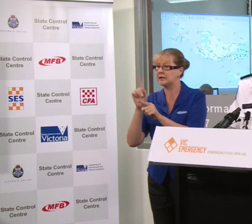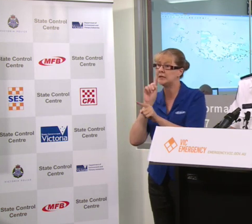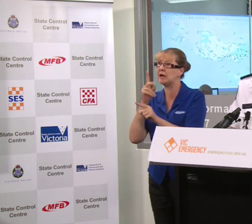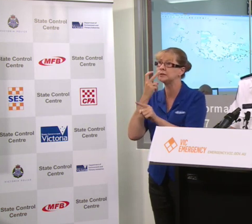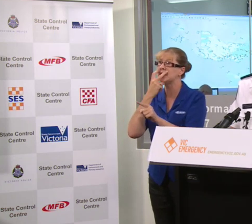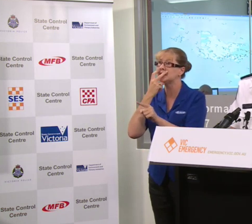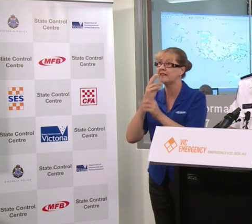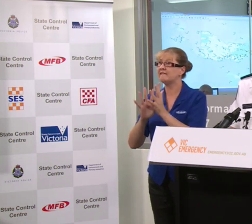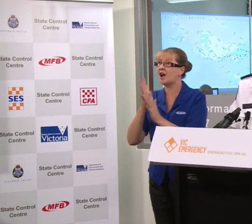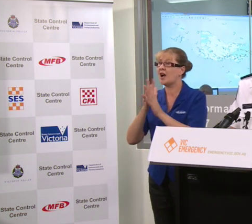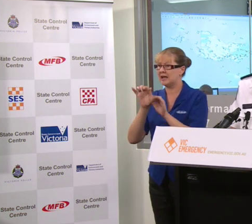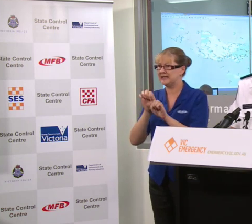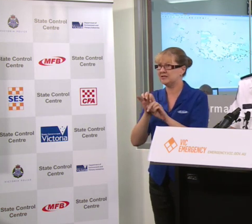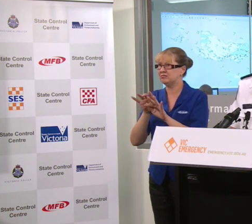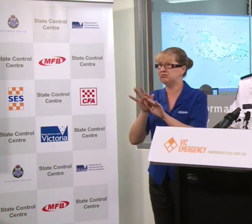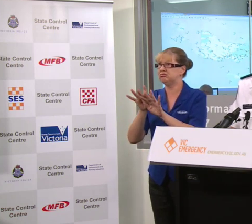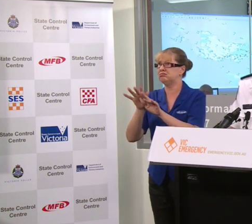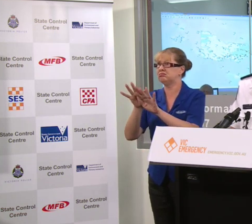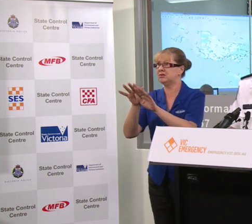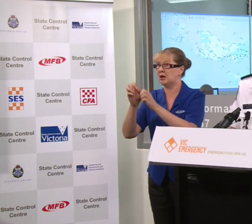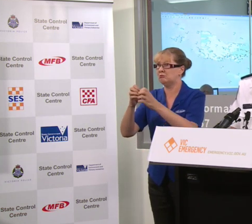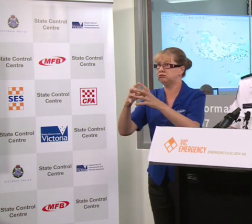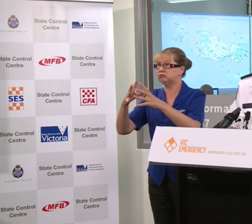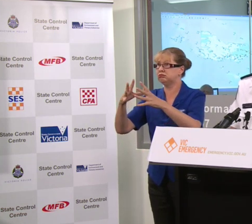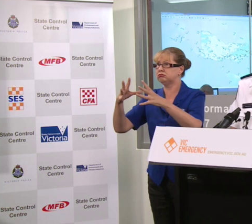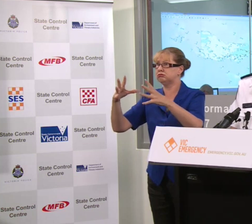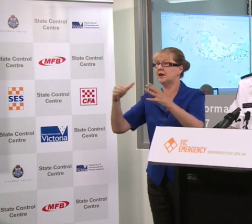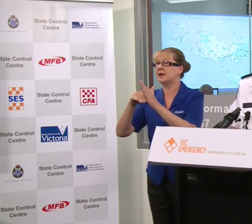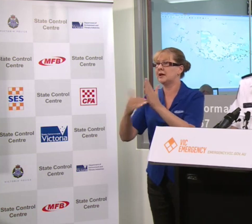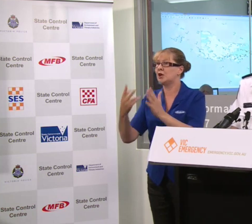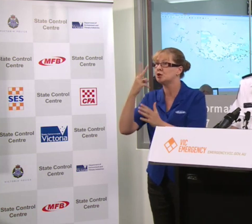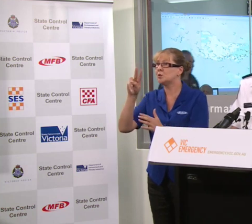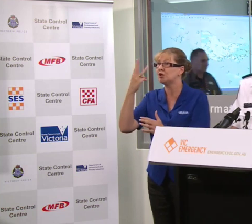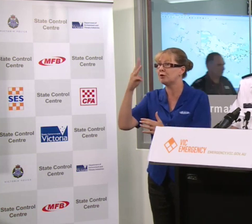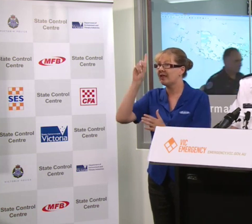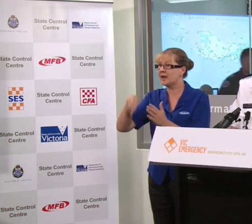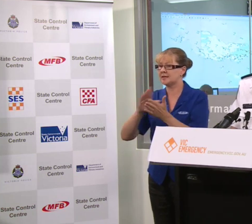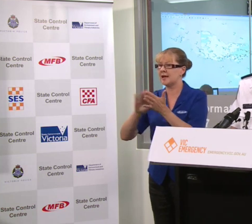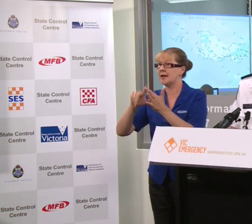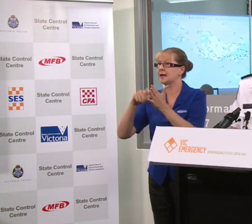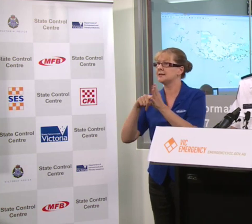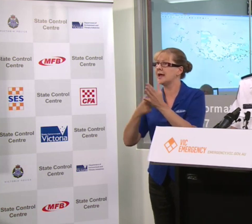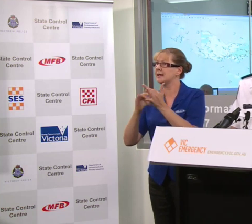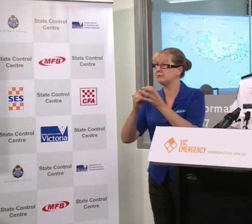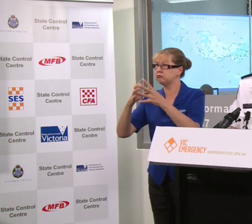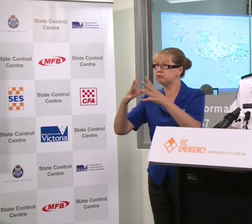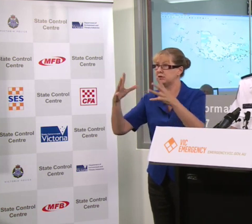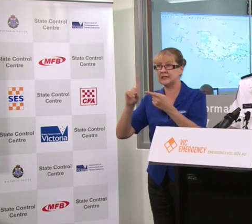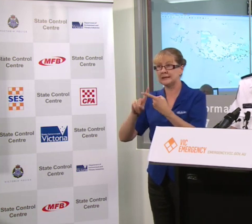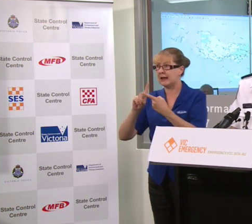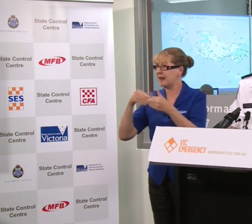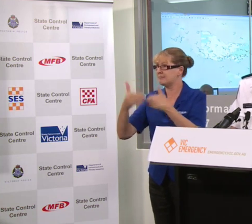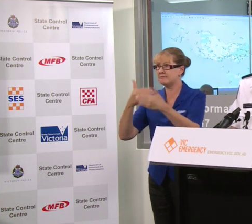has moved significantly, increased in size and is now 23,000 hectares in size, still listed as going, has